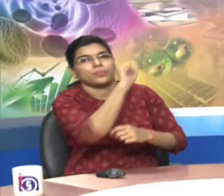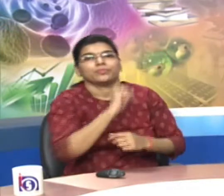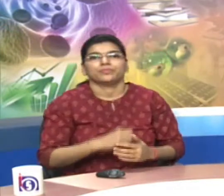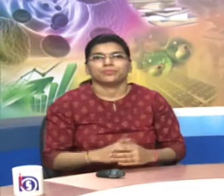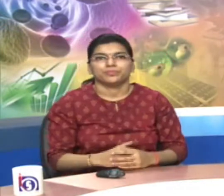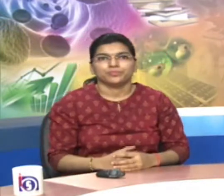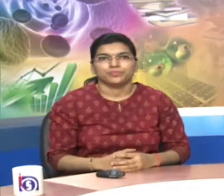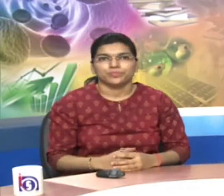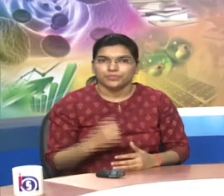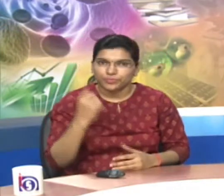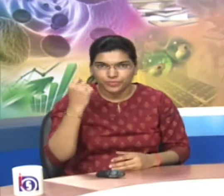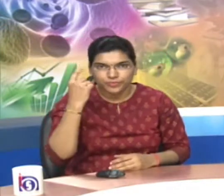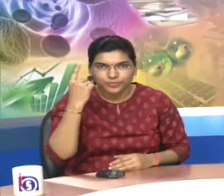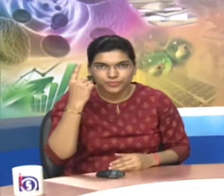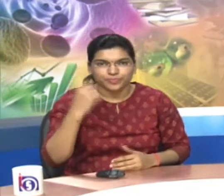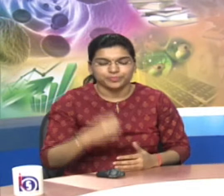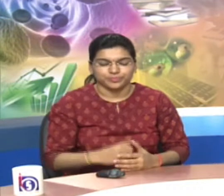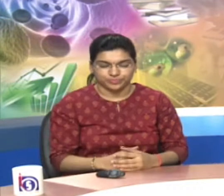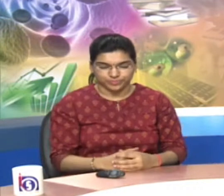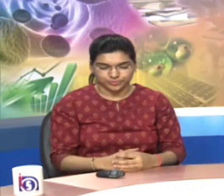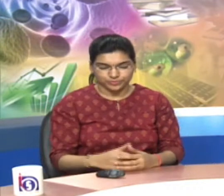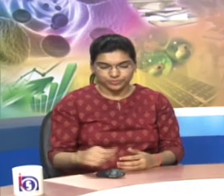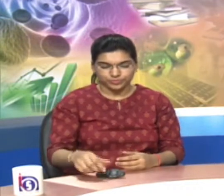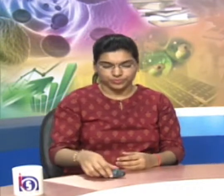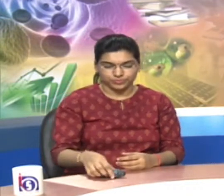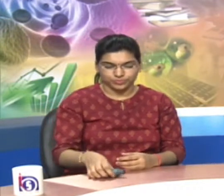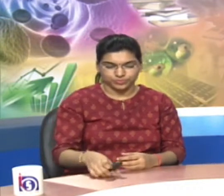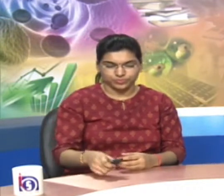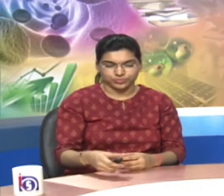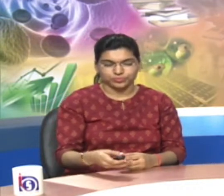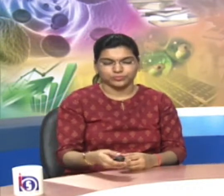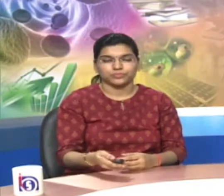as number. So there are basically 3 sets of tools you can see.